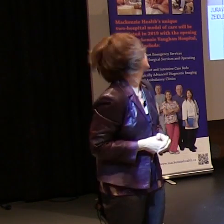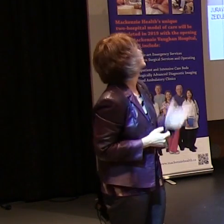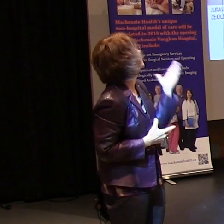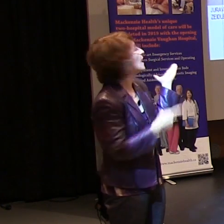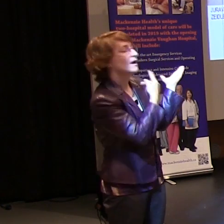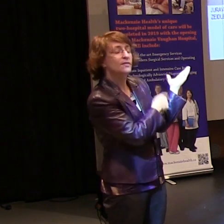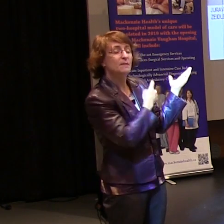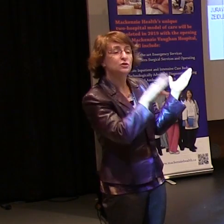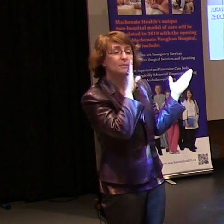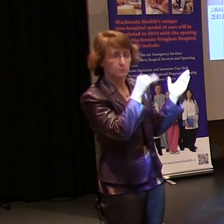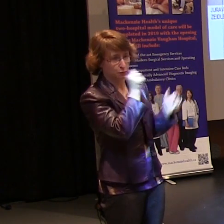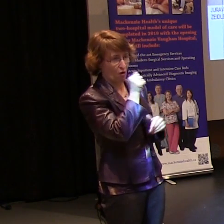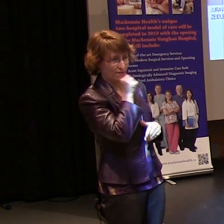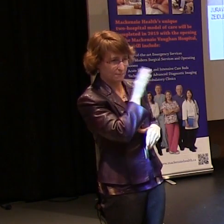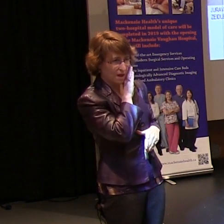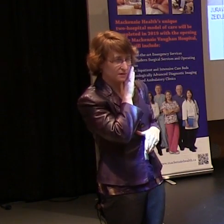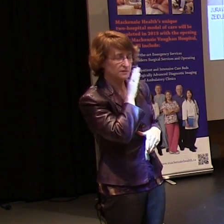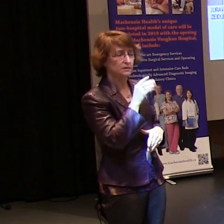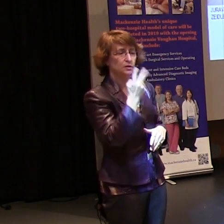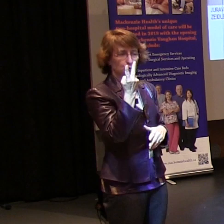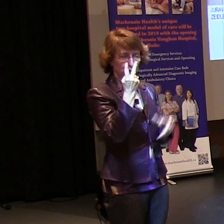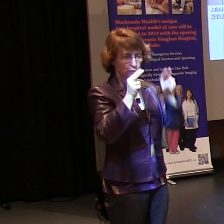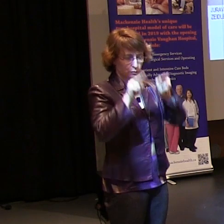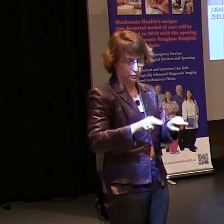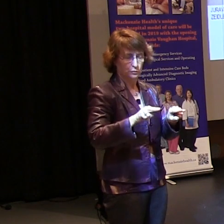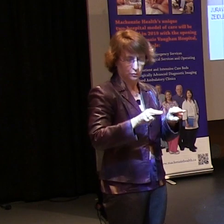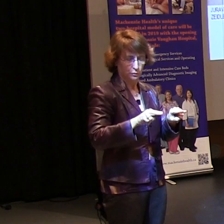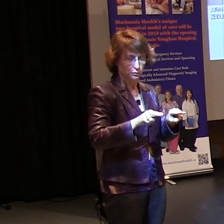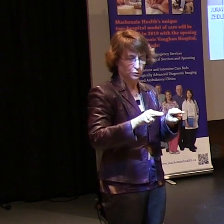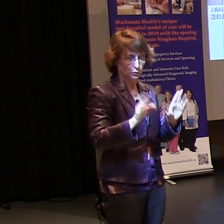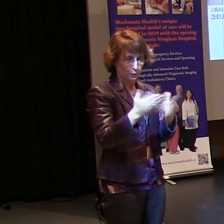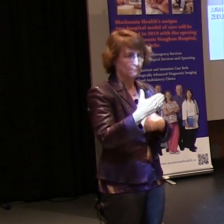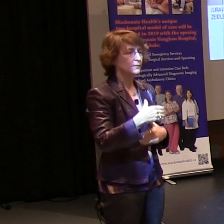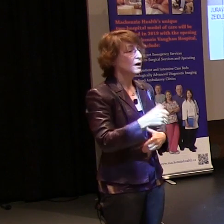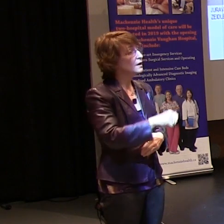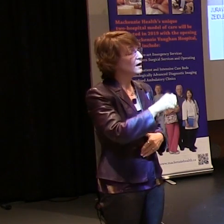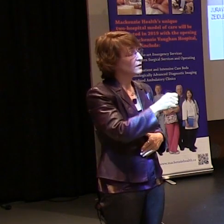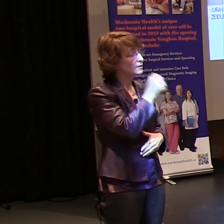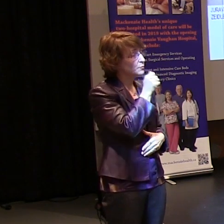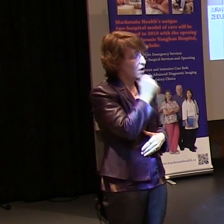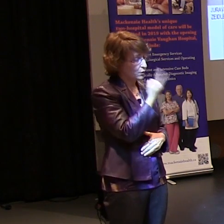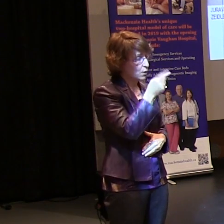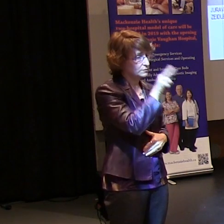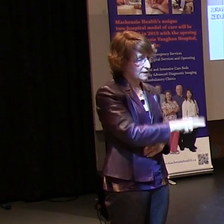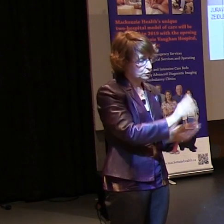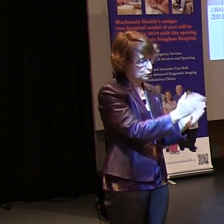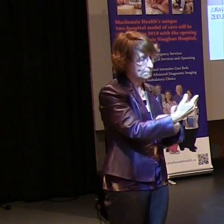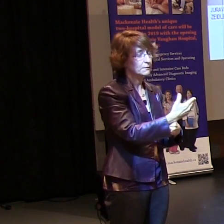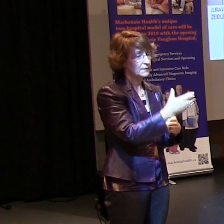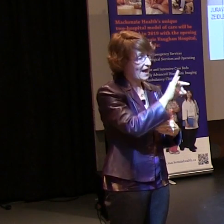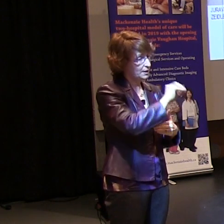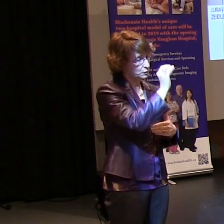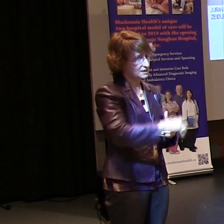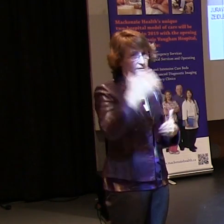bed, private bed, semi-private bed, everything it's kind of, and again, the private bed, 80% is the